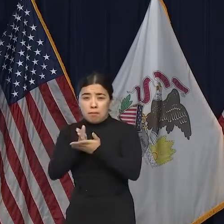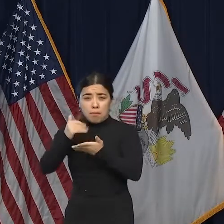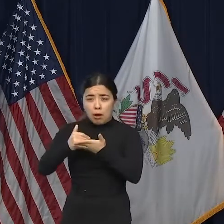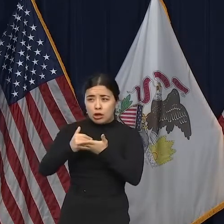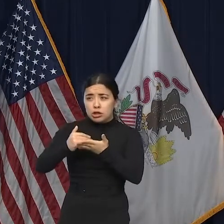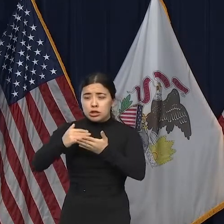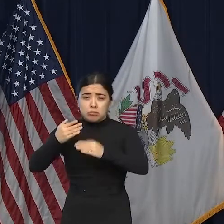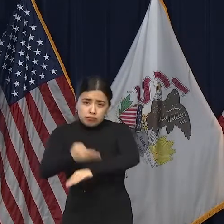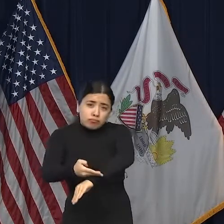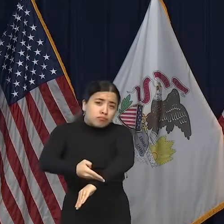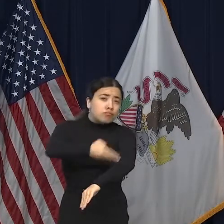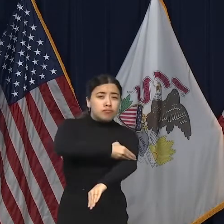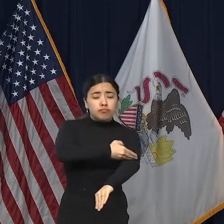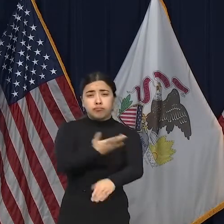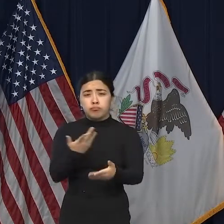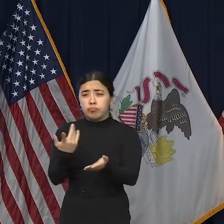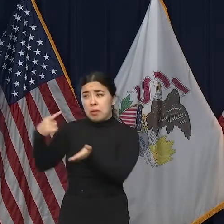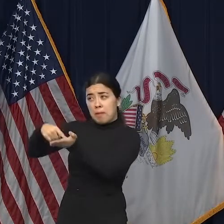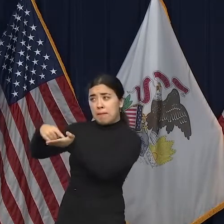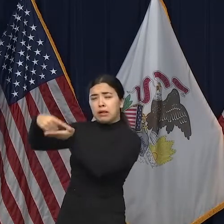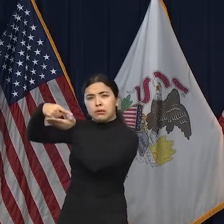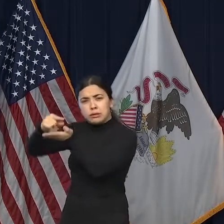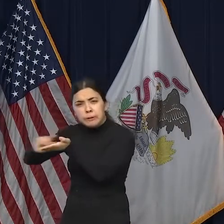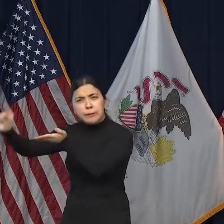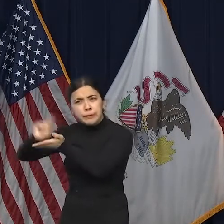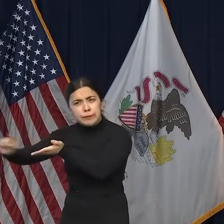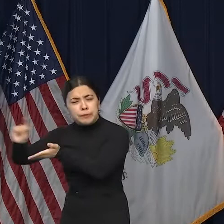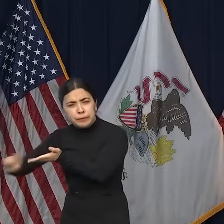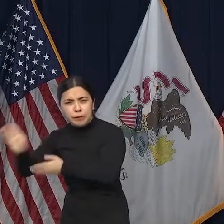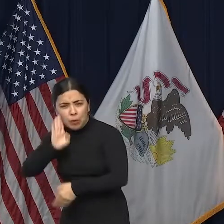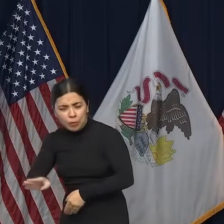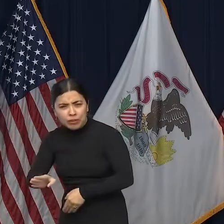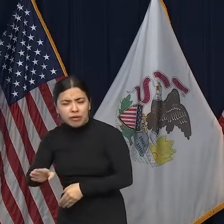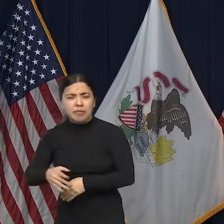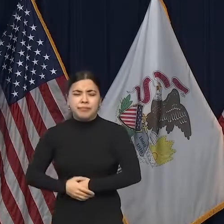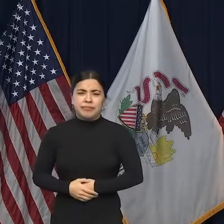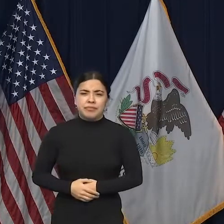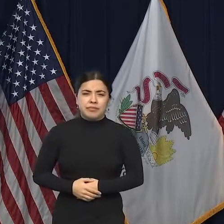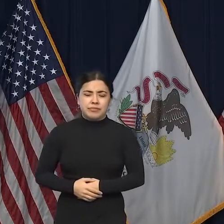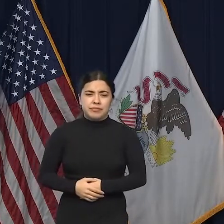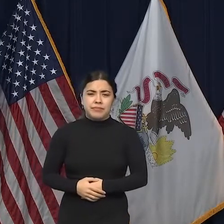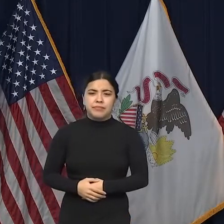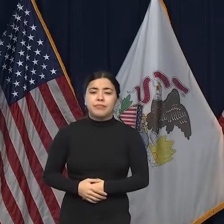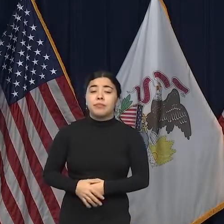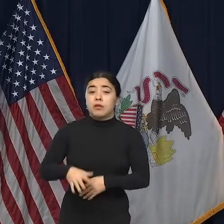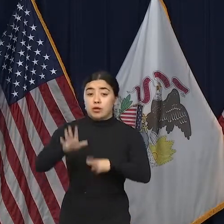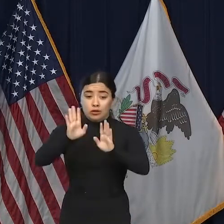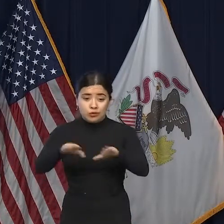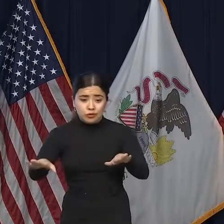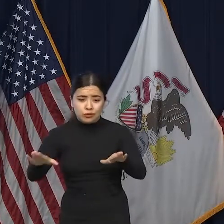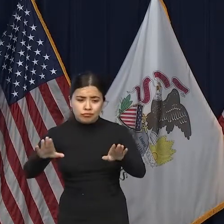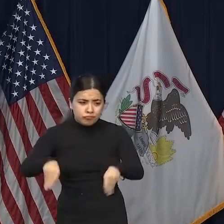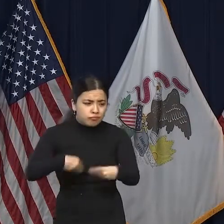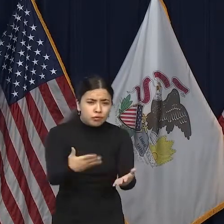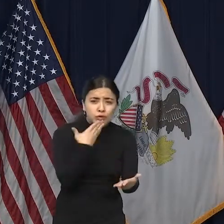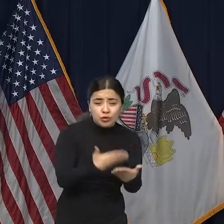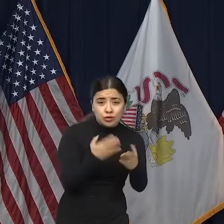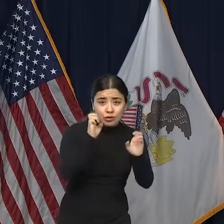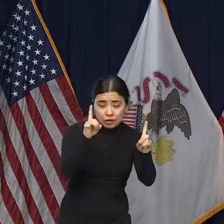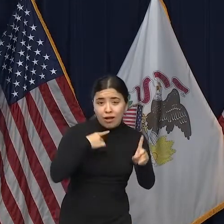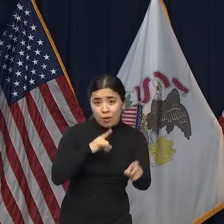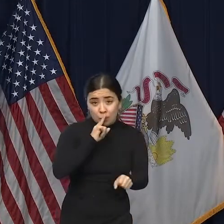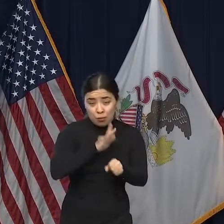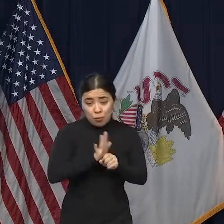left behind. I promised to make sure that our kids get a good education, that we invest in job creation, and that